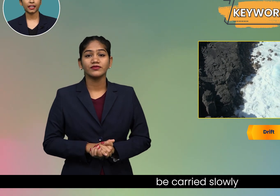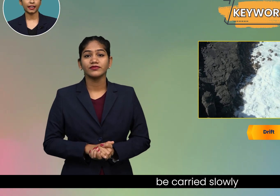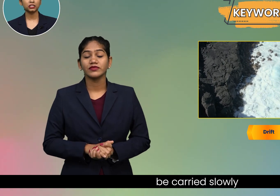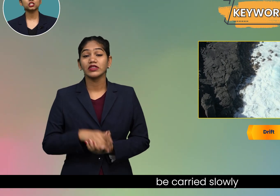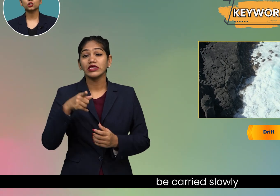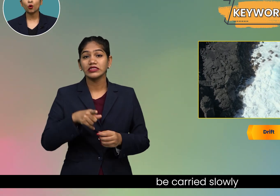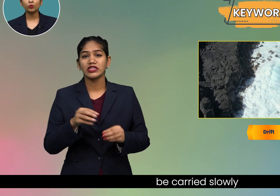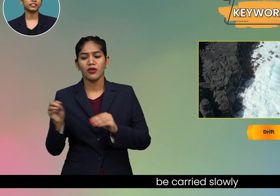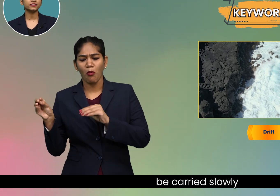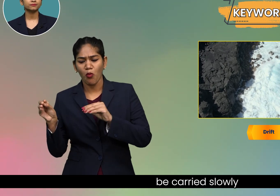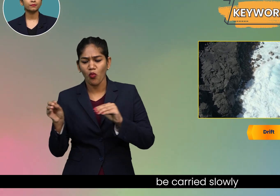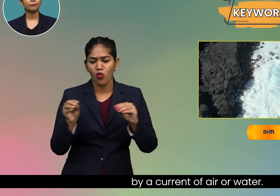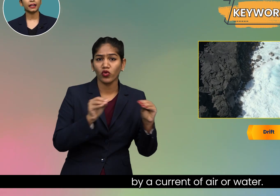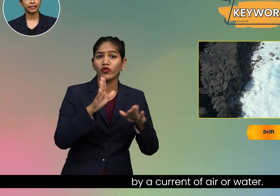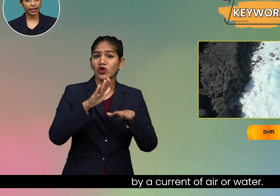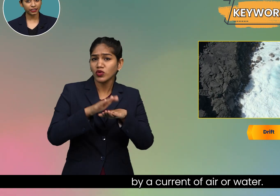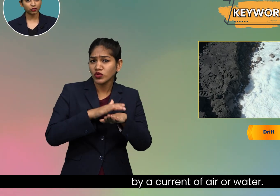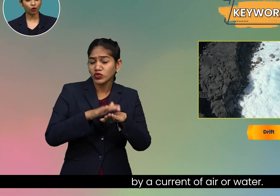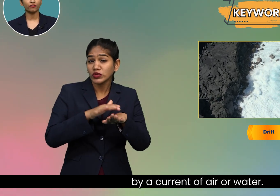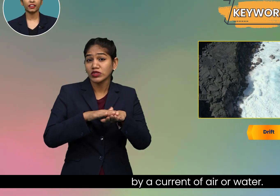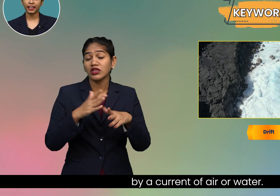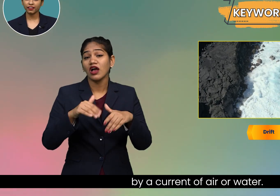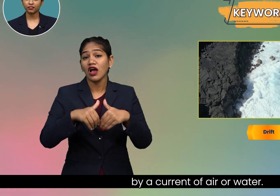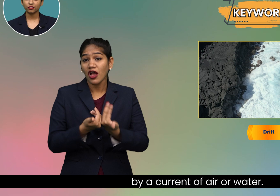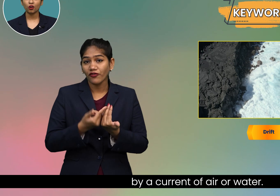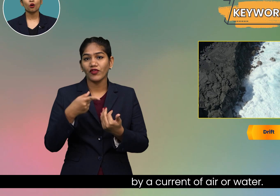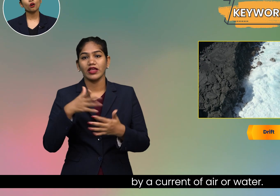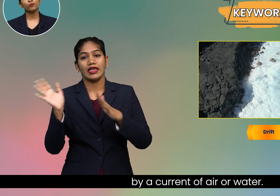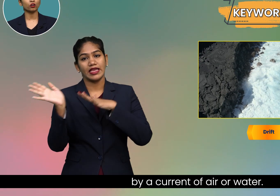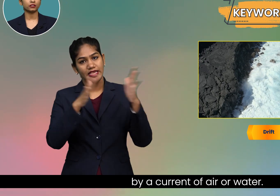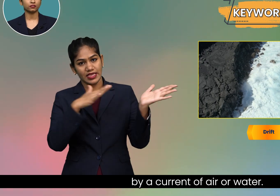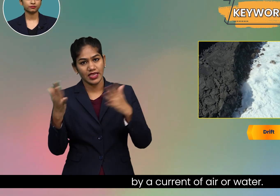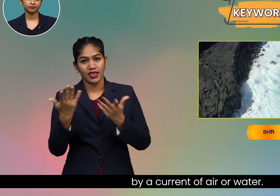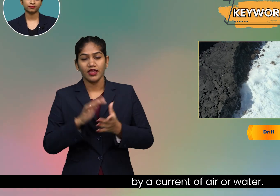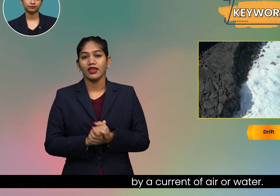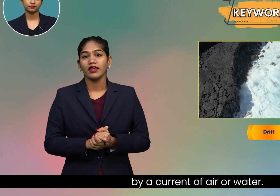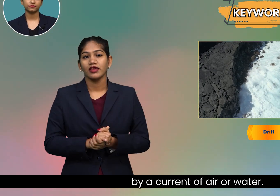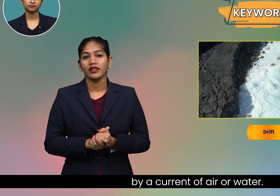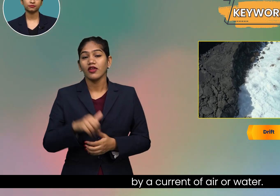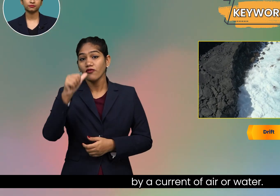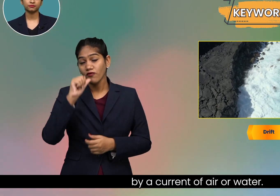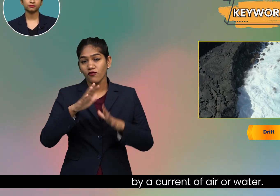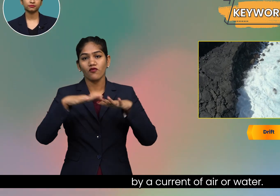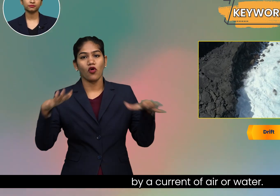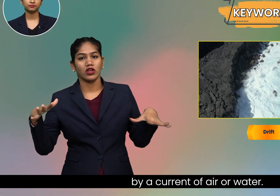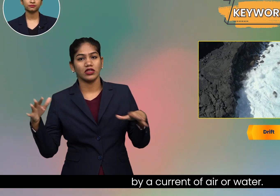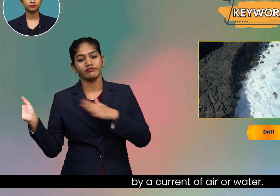be carried slowly by a current of air or water.